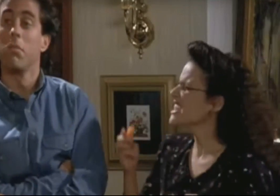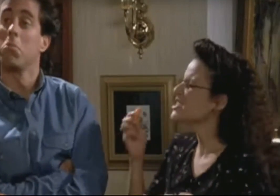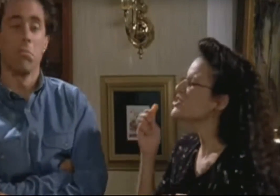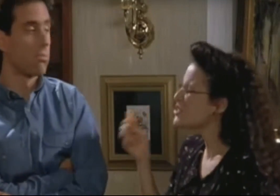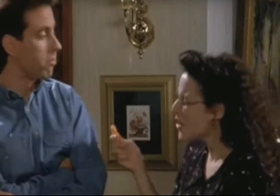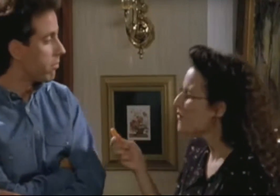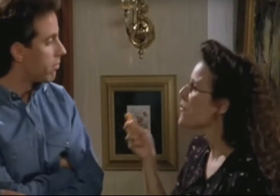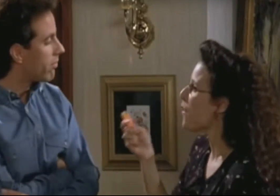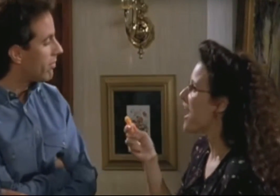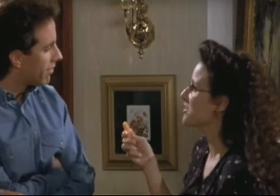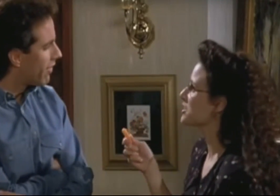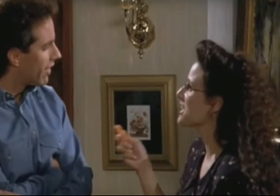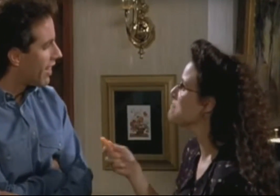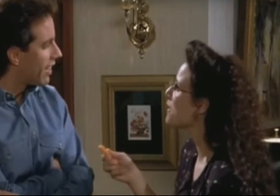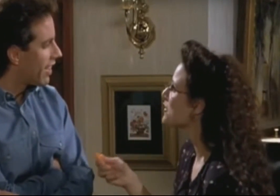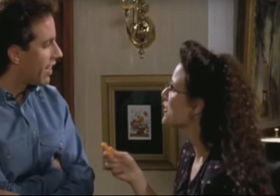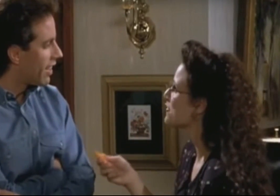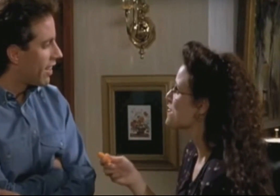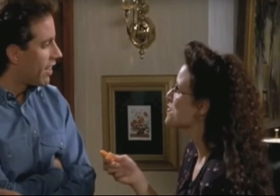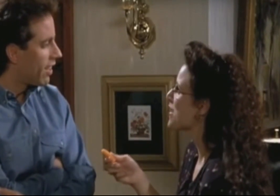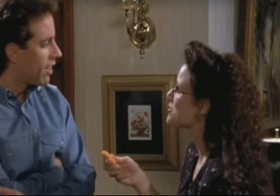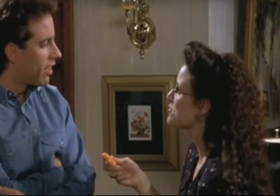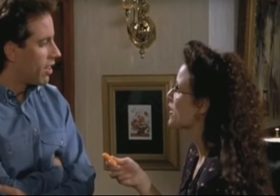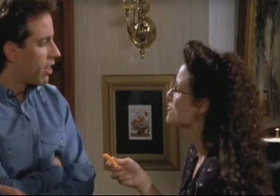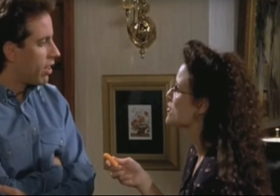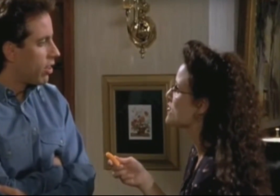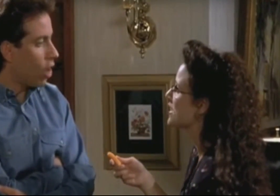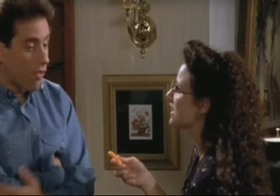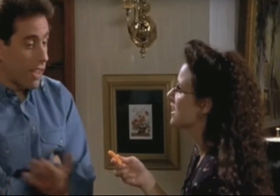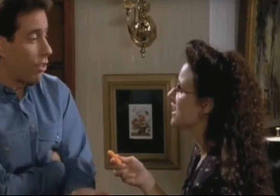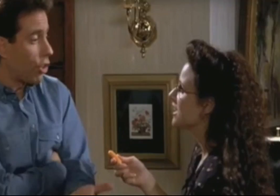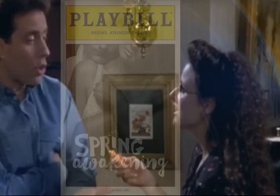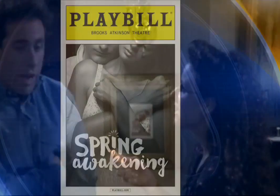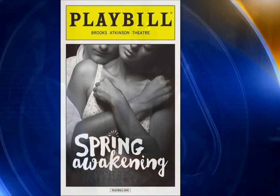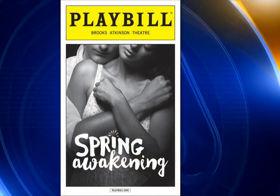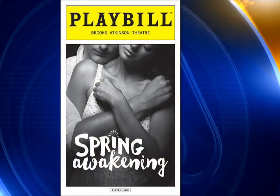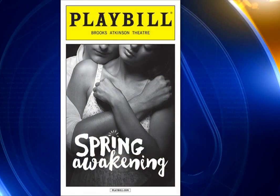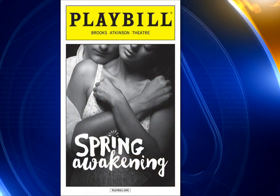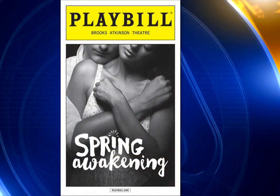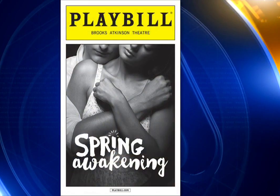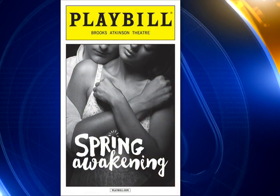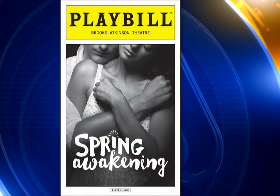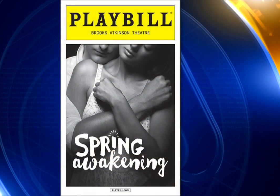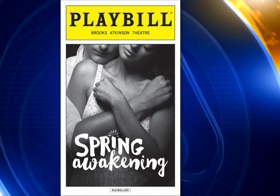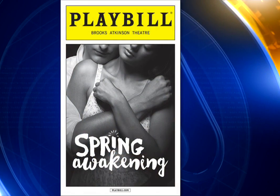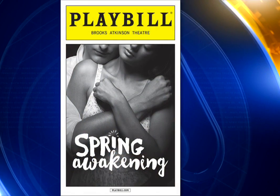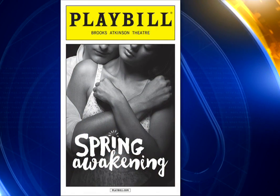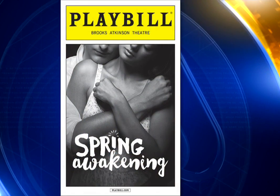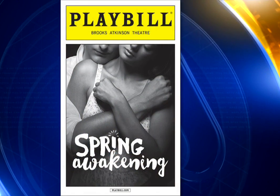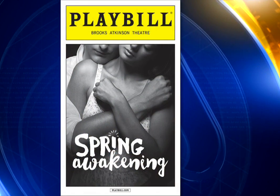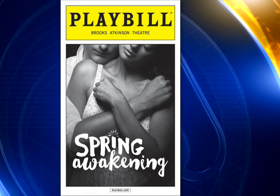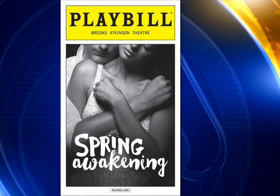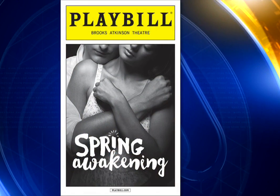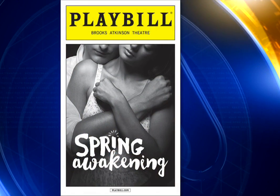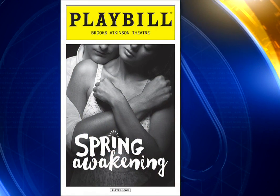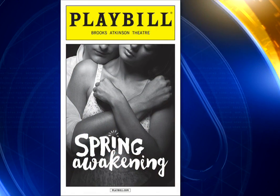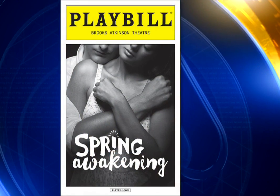for some of us, it's very surprising that Marlee, the award-winning actress, this is her first time ever on Broadway. Absolutely, the